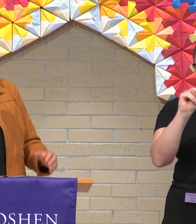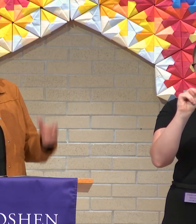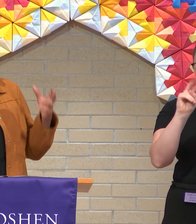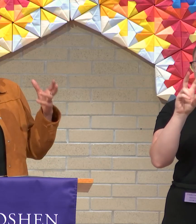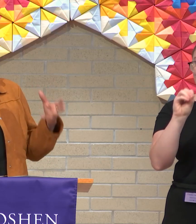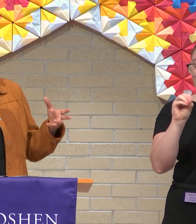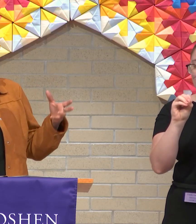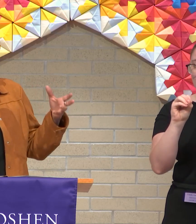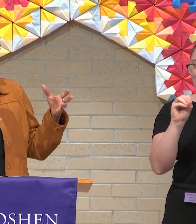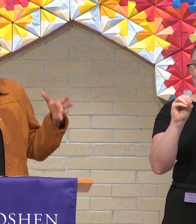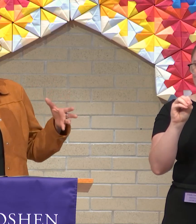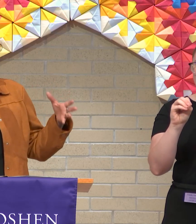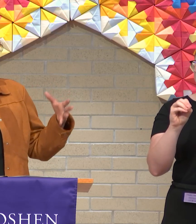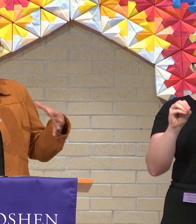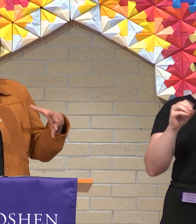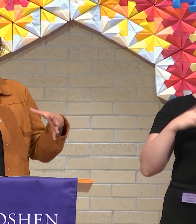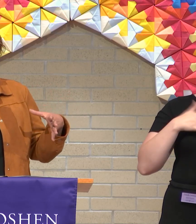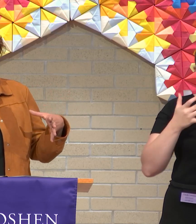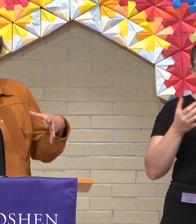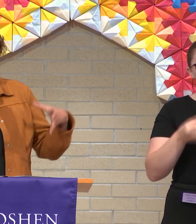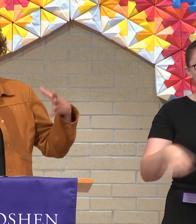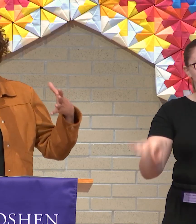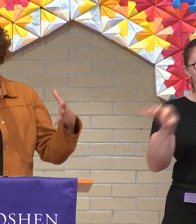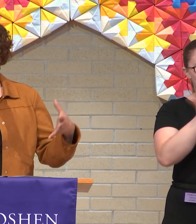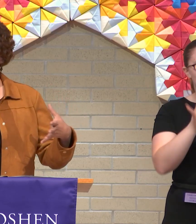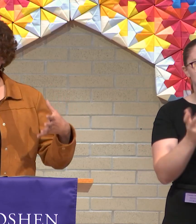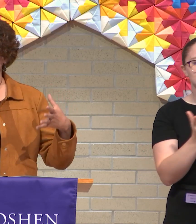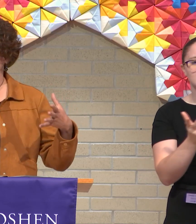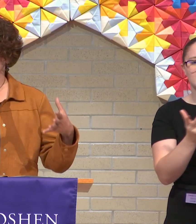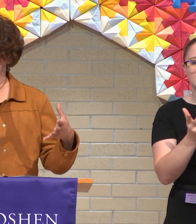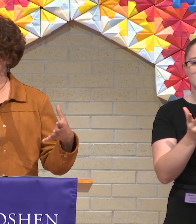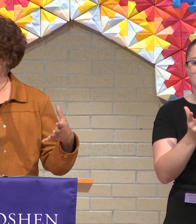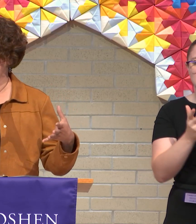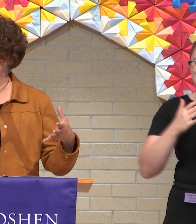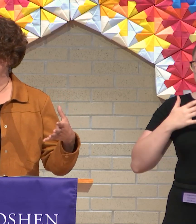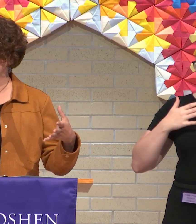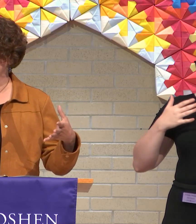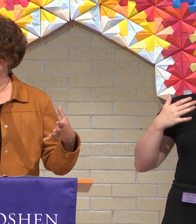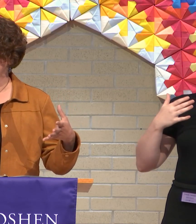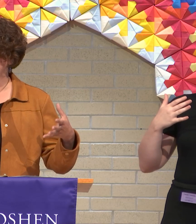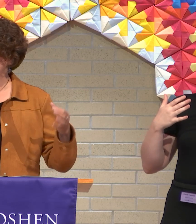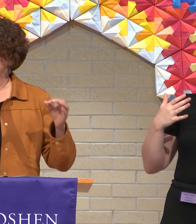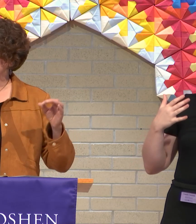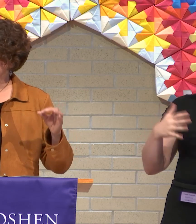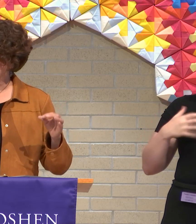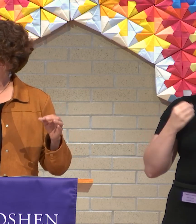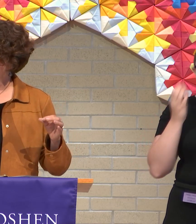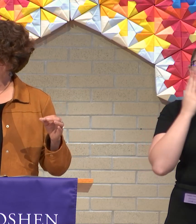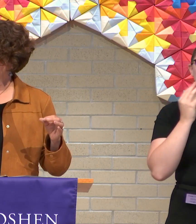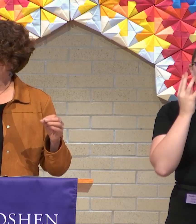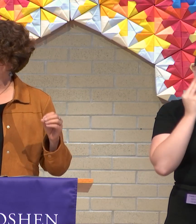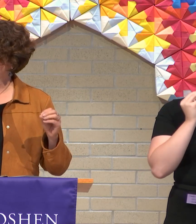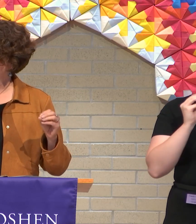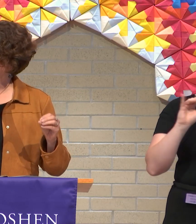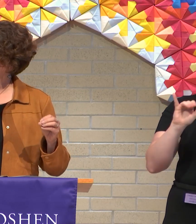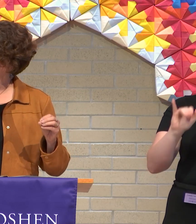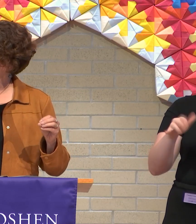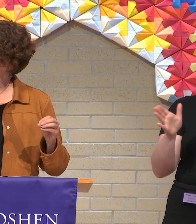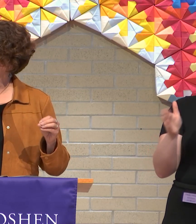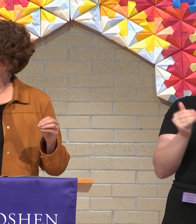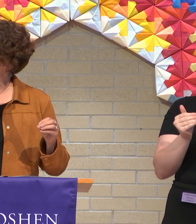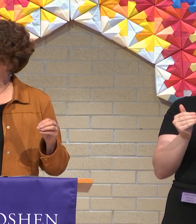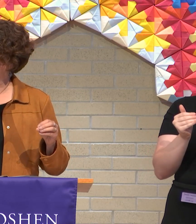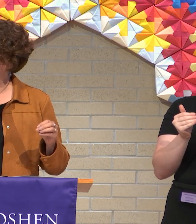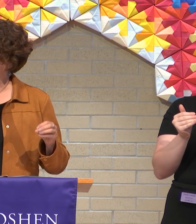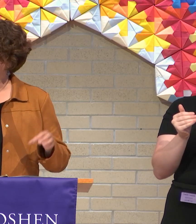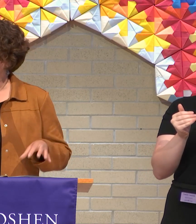felt important to have the first-year students experience this space. So for the opening convo, I don't know if